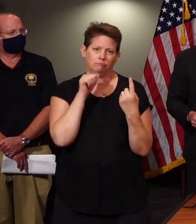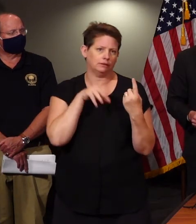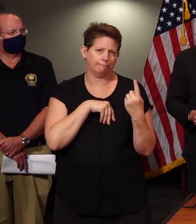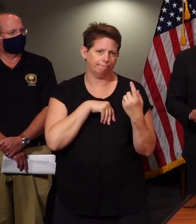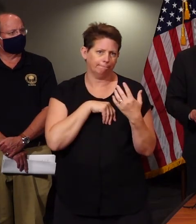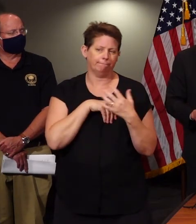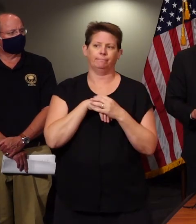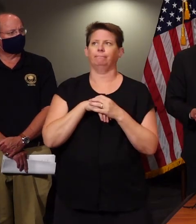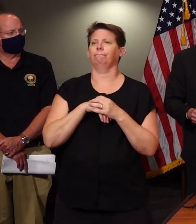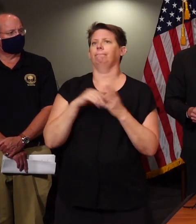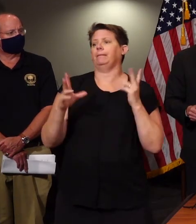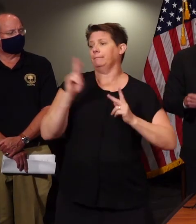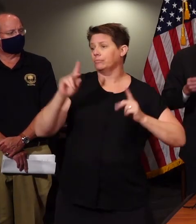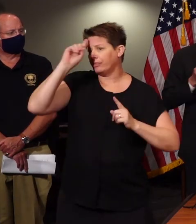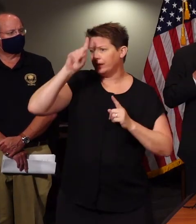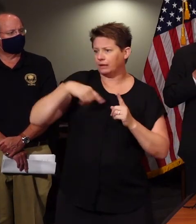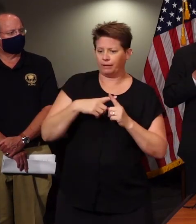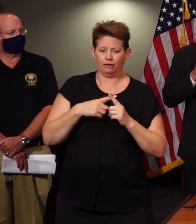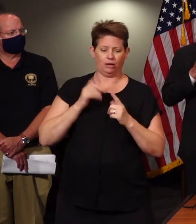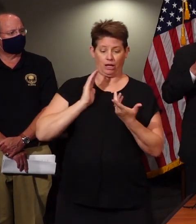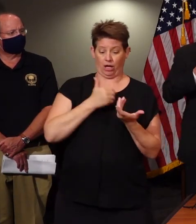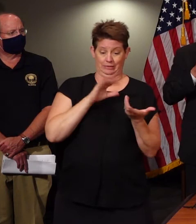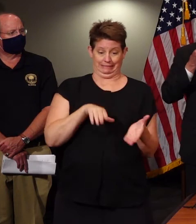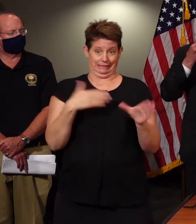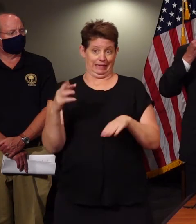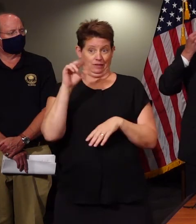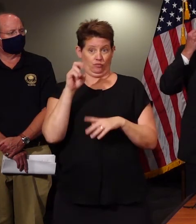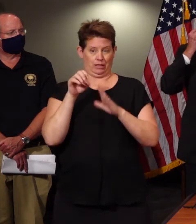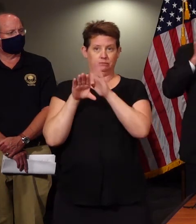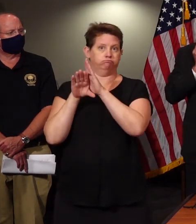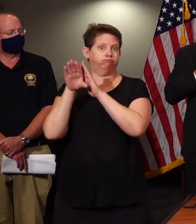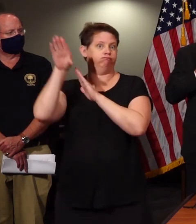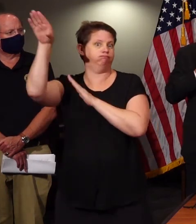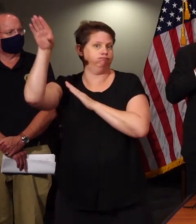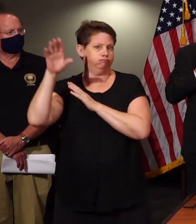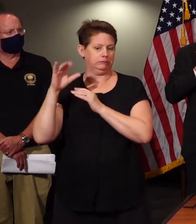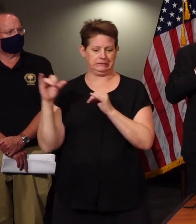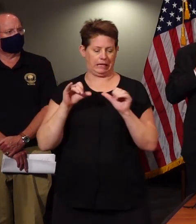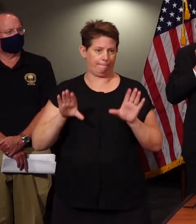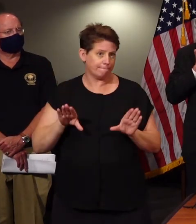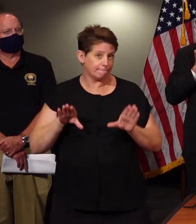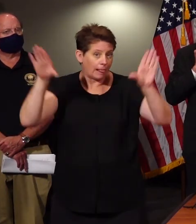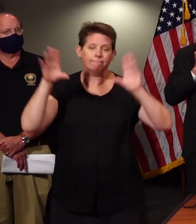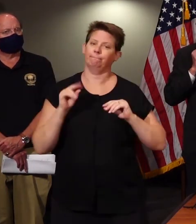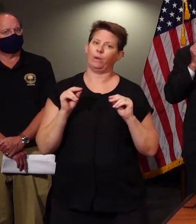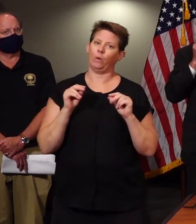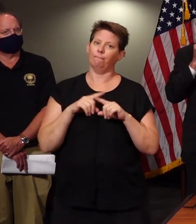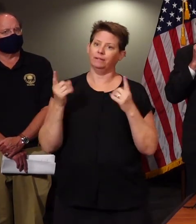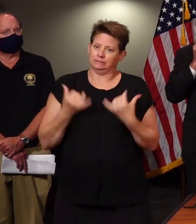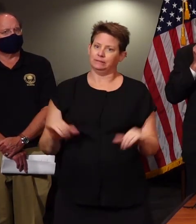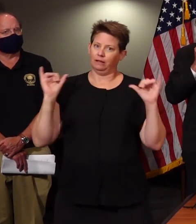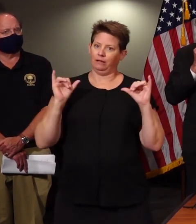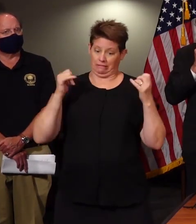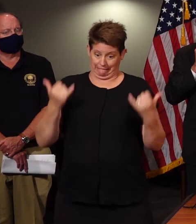Maybe people are thinking about the death rate is not going up as quickly as the disease activity rates are, but they